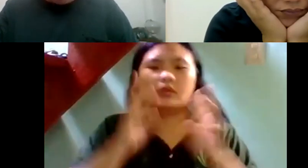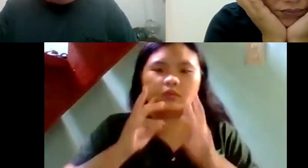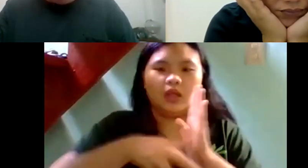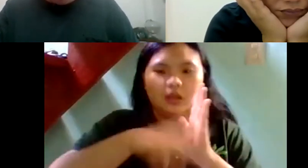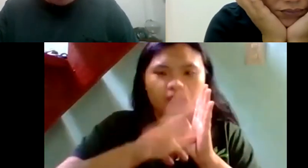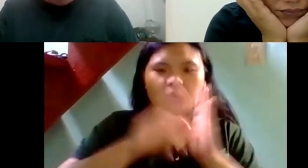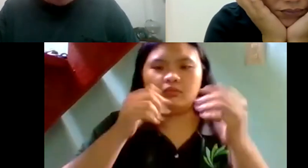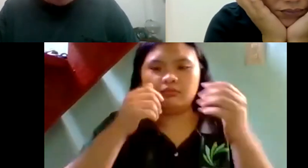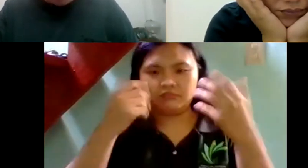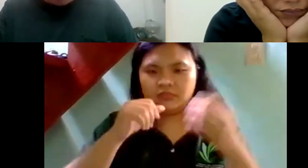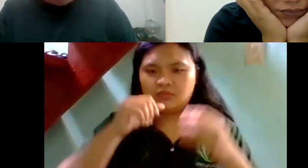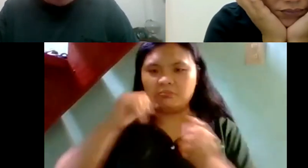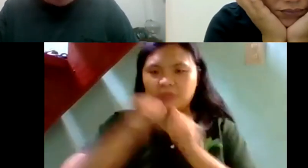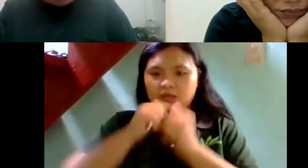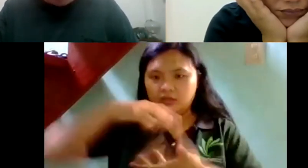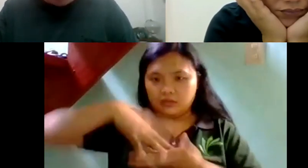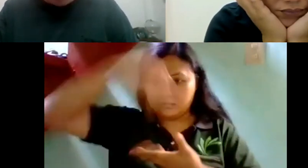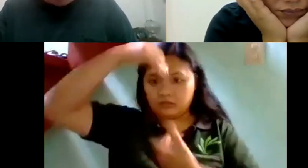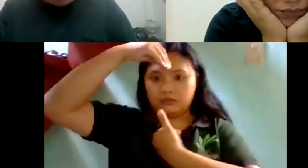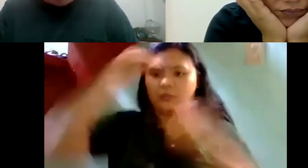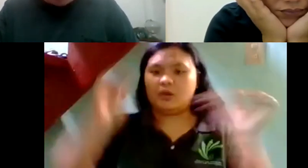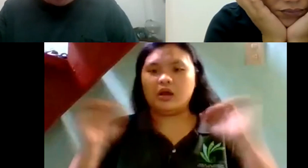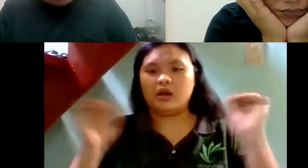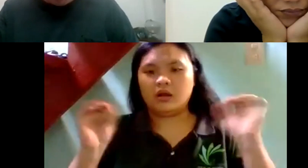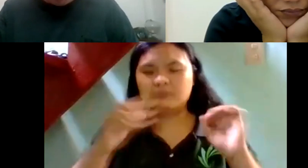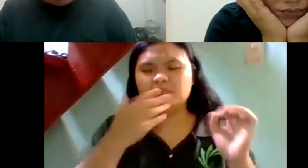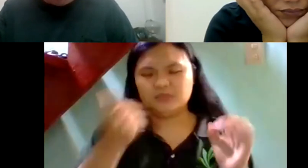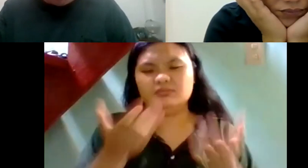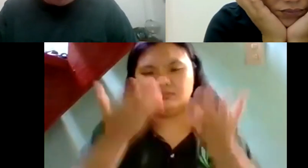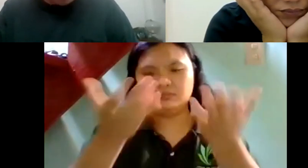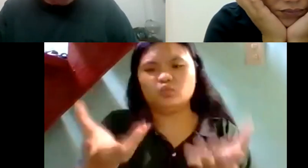improvement, because if it's always Dr. Woody,